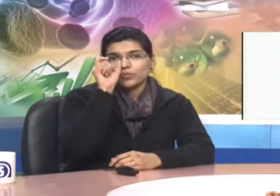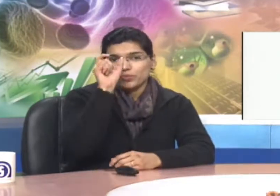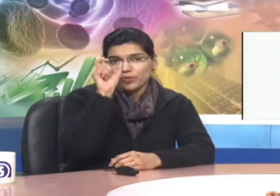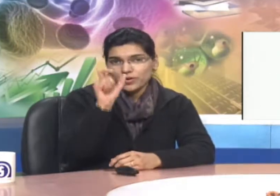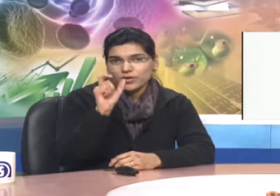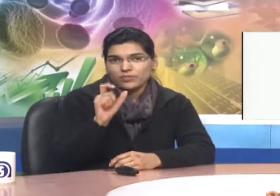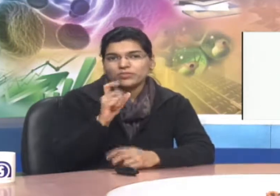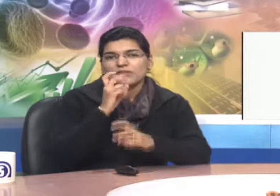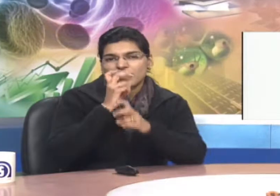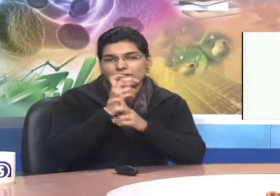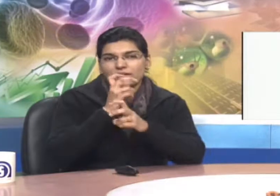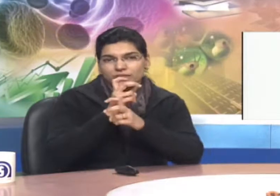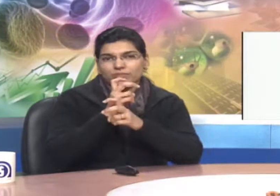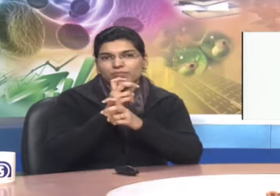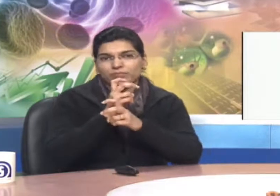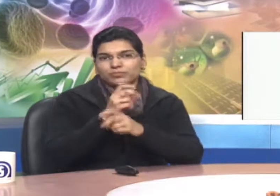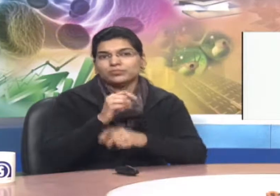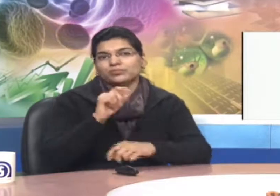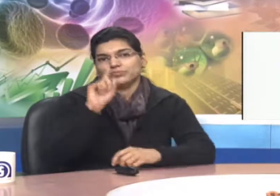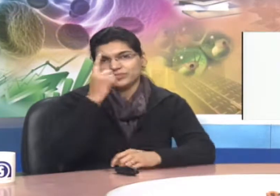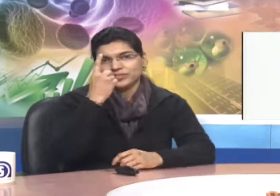First, we will do difficult words.